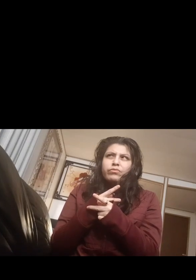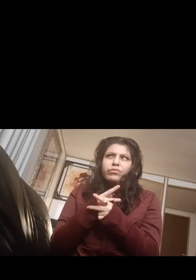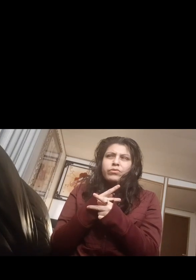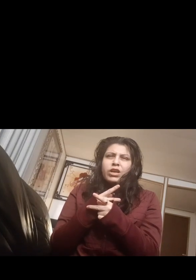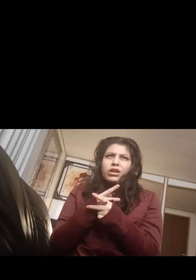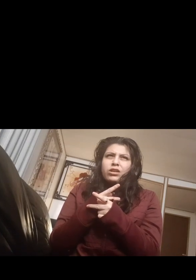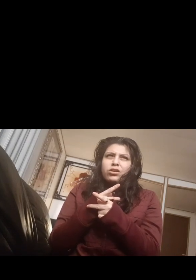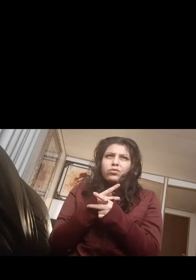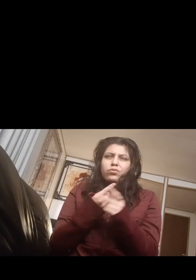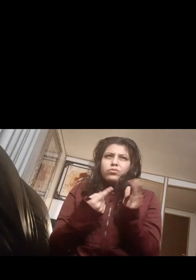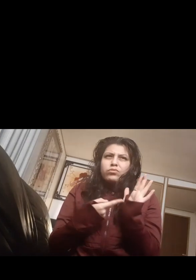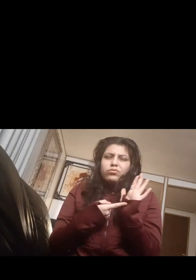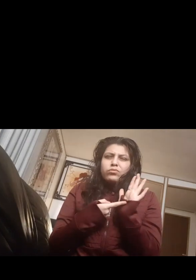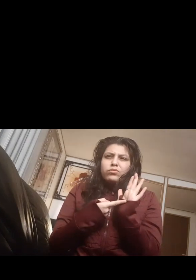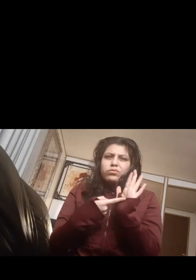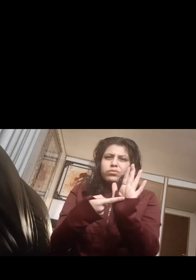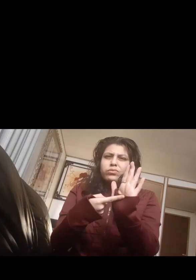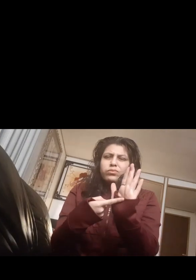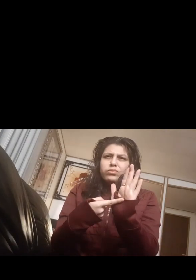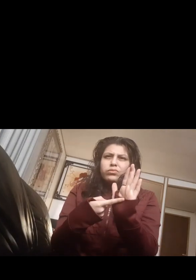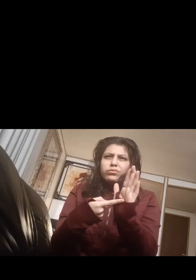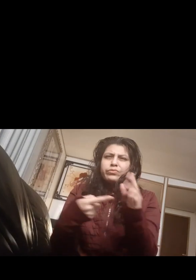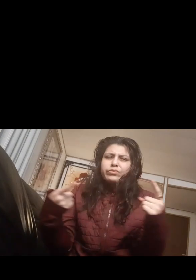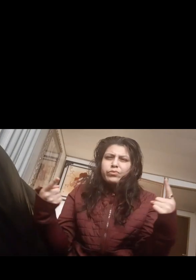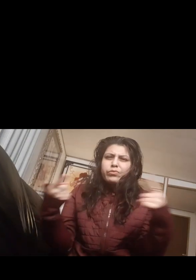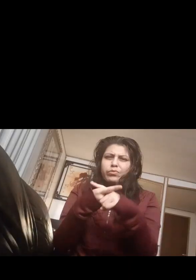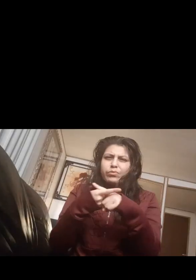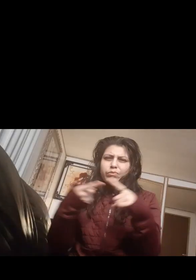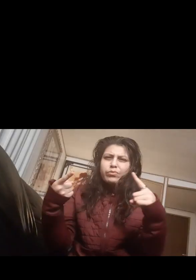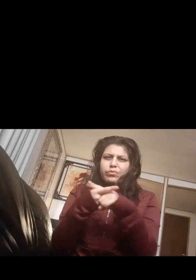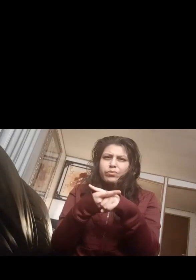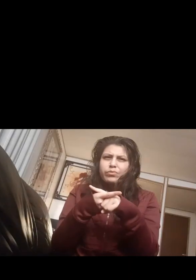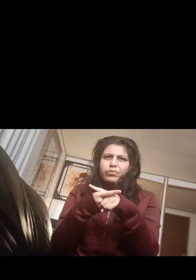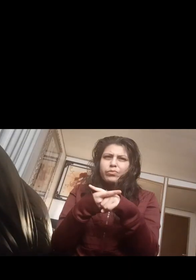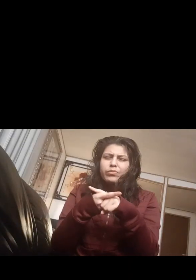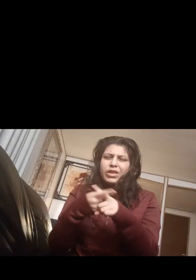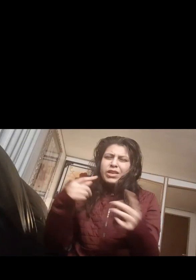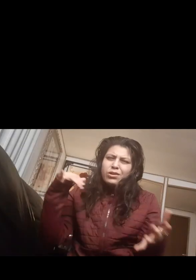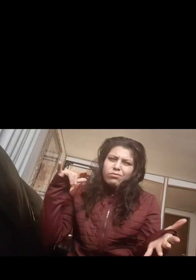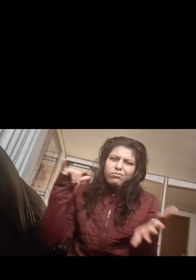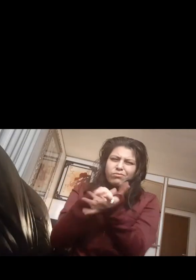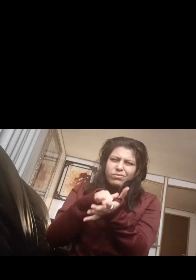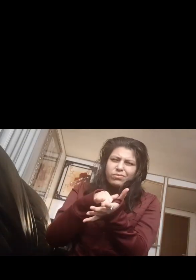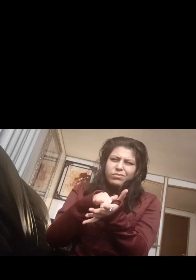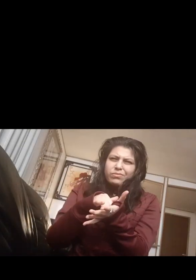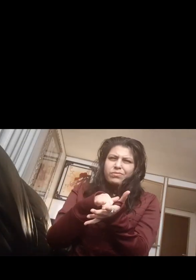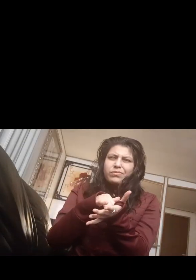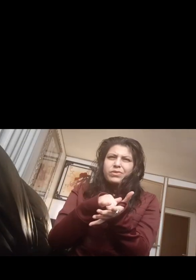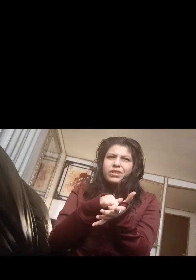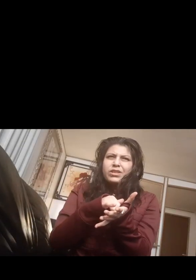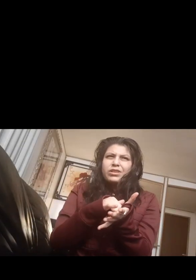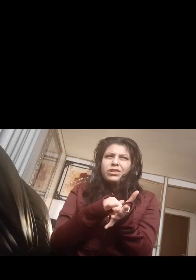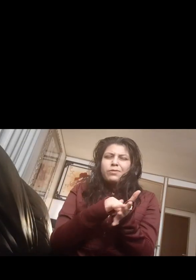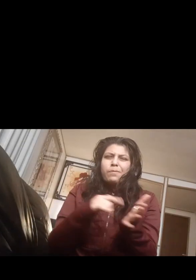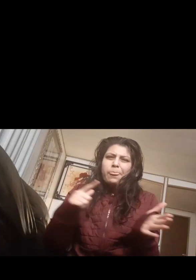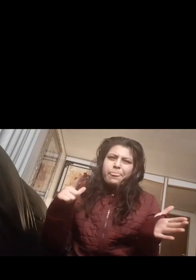comes along with the people of Mexico. There are many